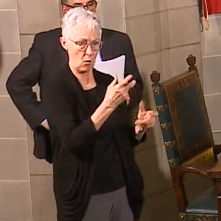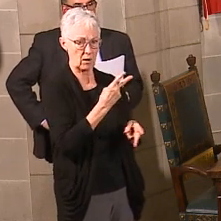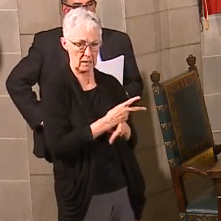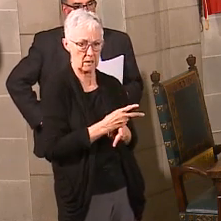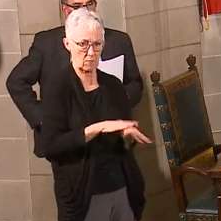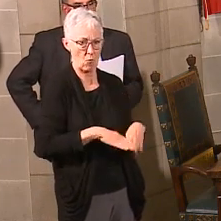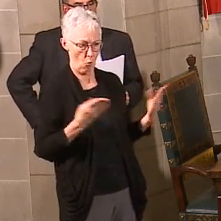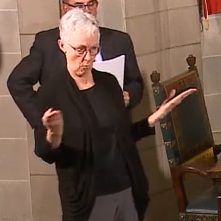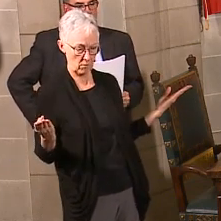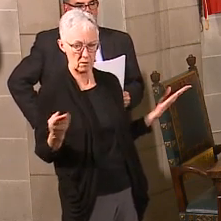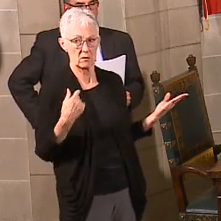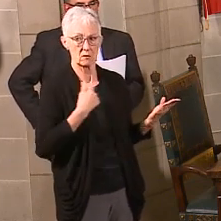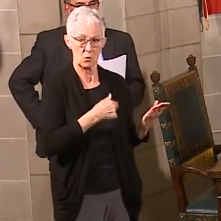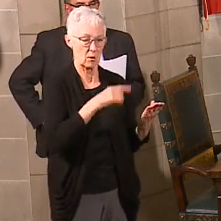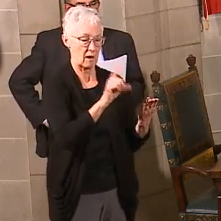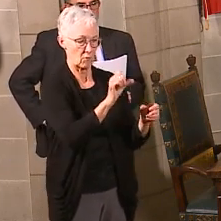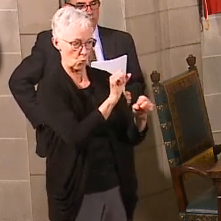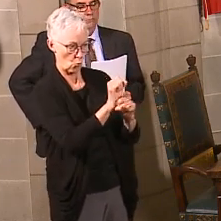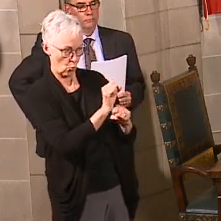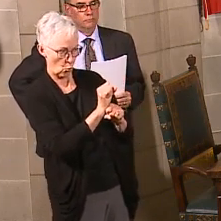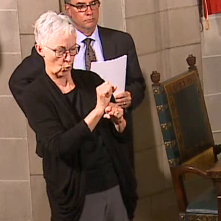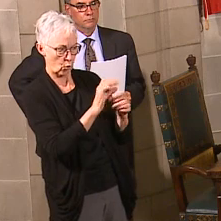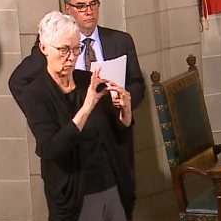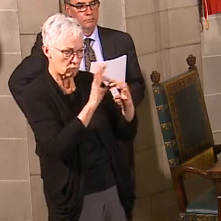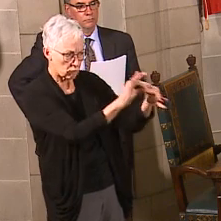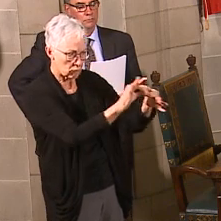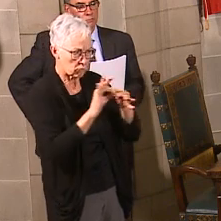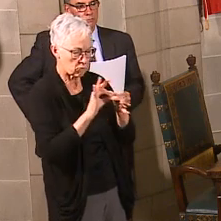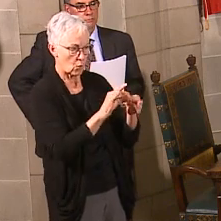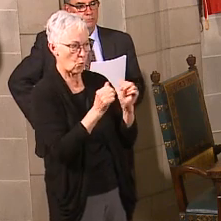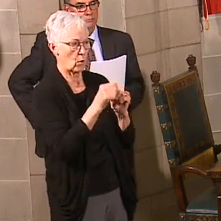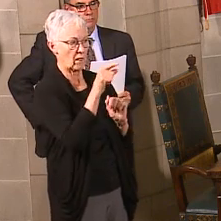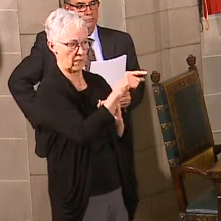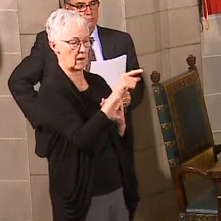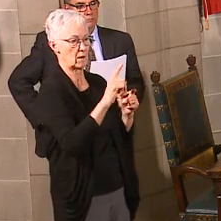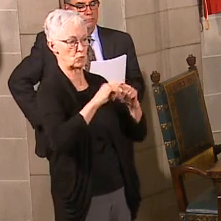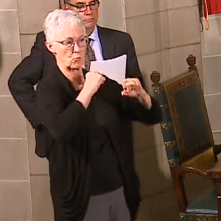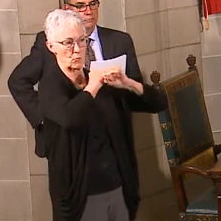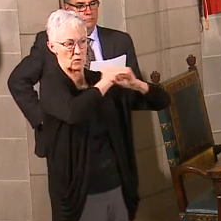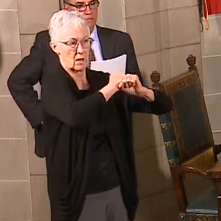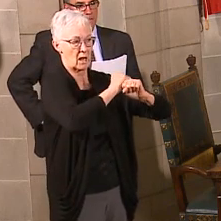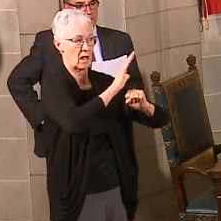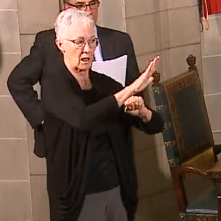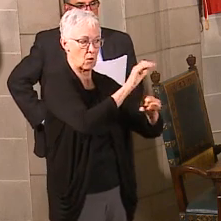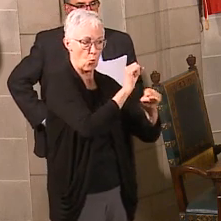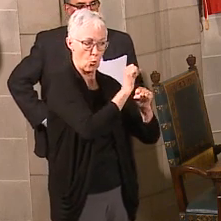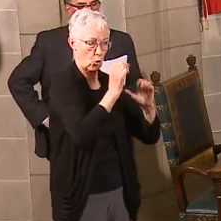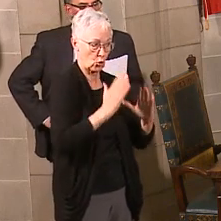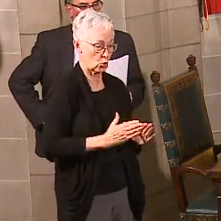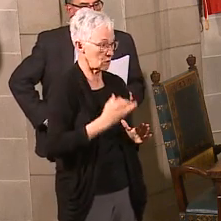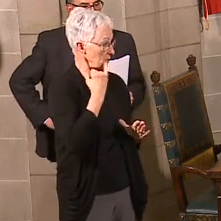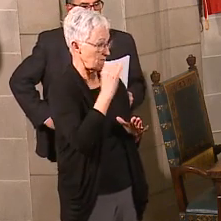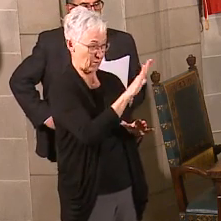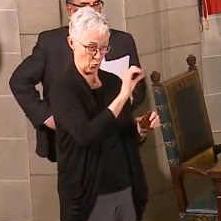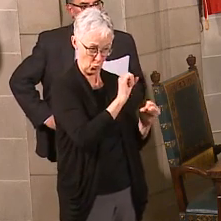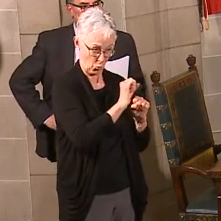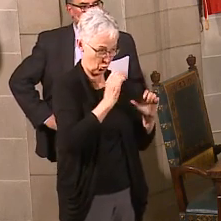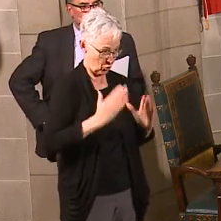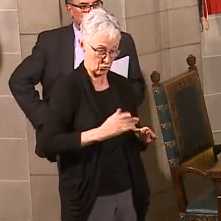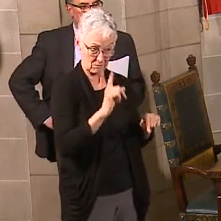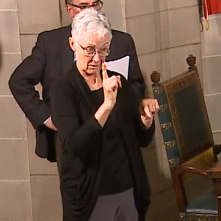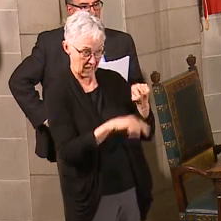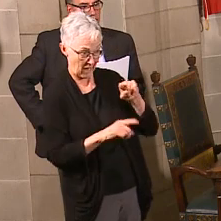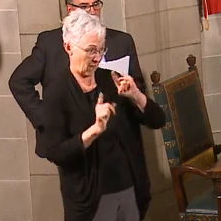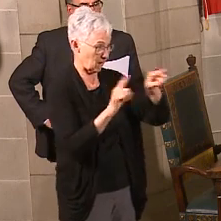it's important that we're working to protect the safety and health of their teammates, because if they don't do that, then their teammates are not going to show up at work.